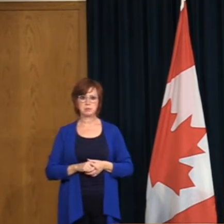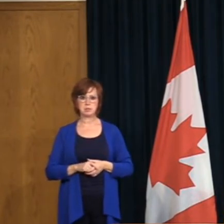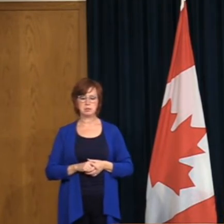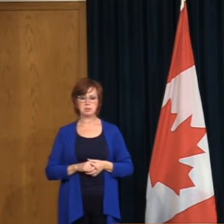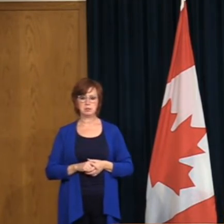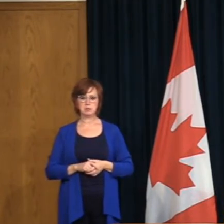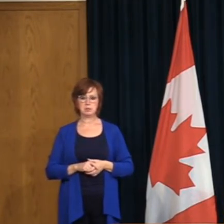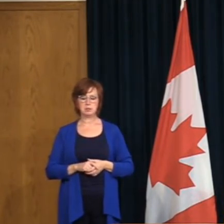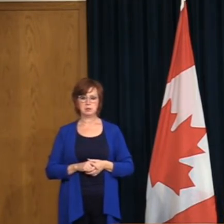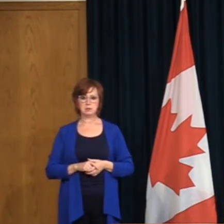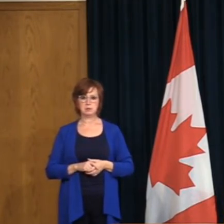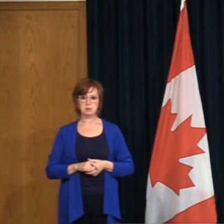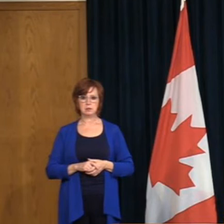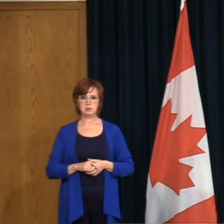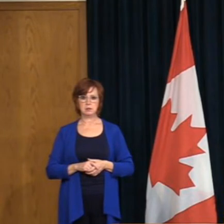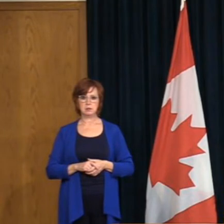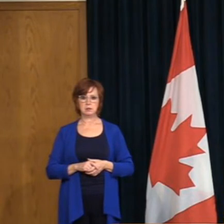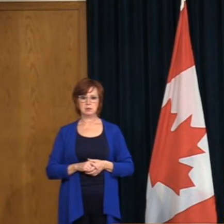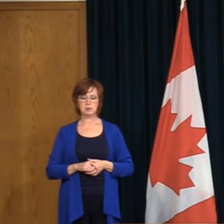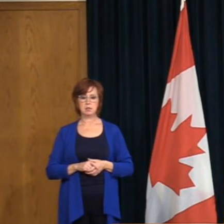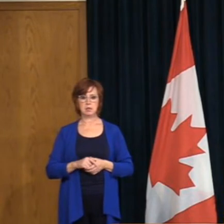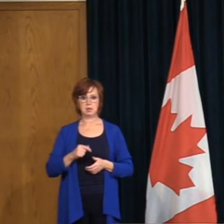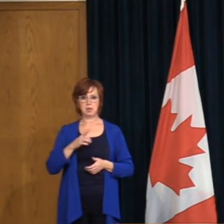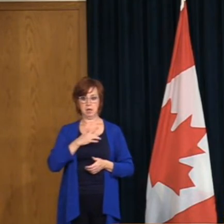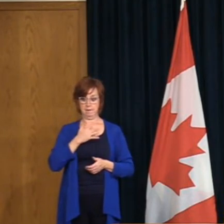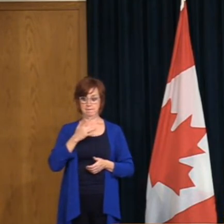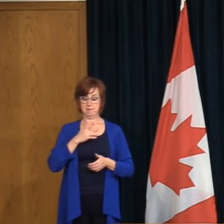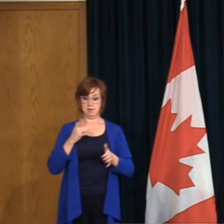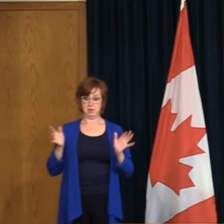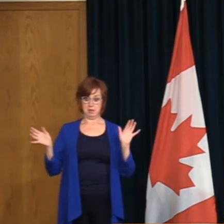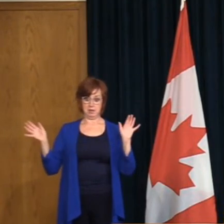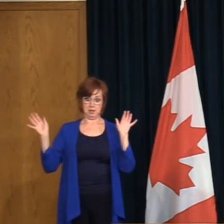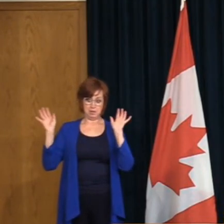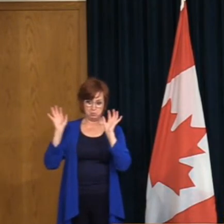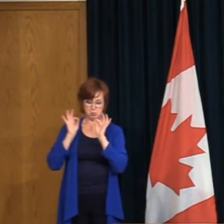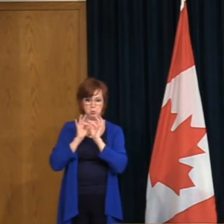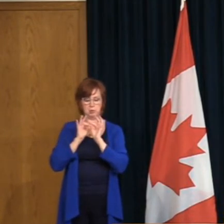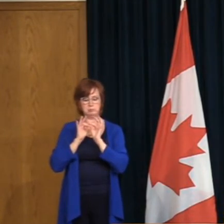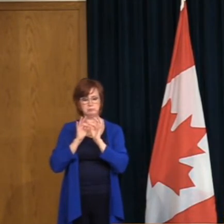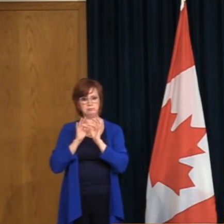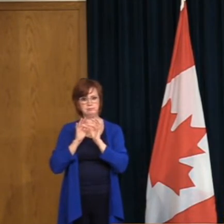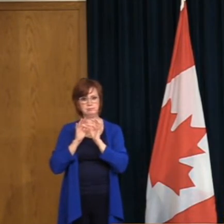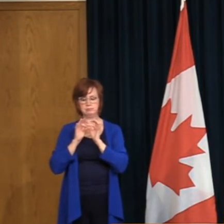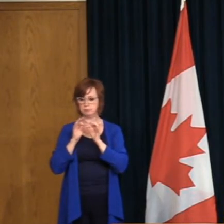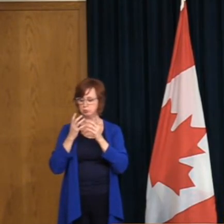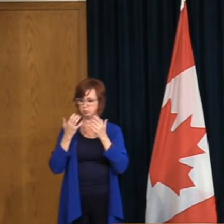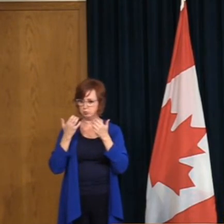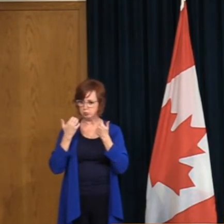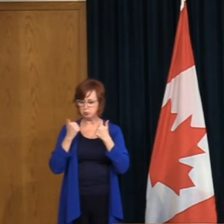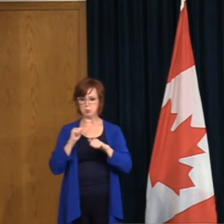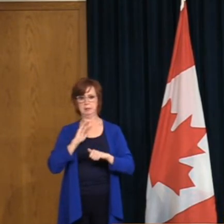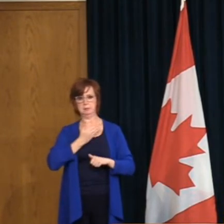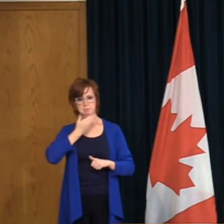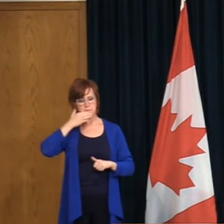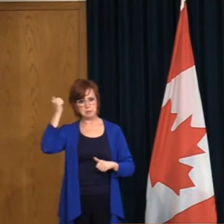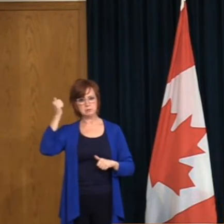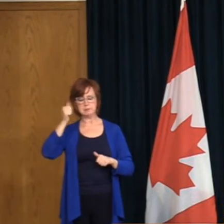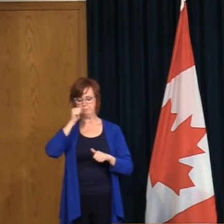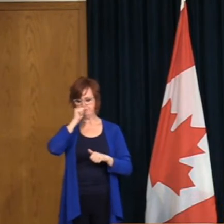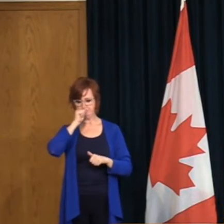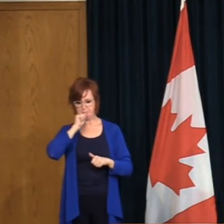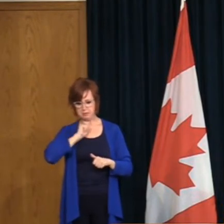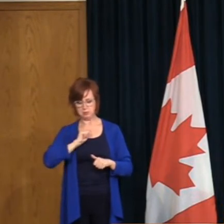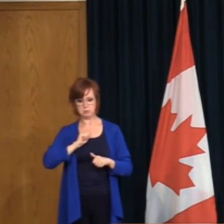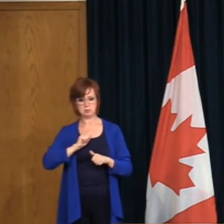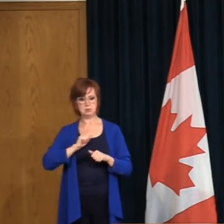things, but we have to remember going forwards there may be periods of time where in a particular part of the province or more broadly there may be an increase